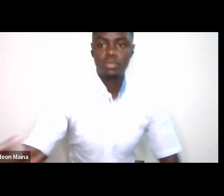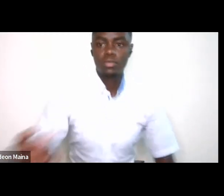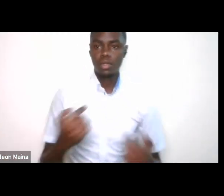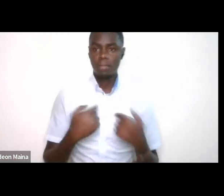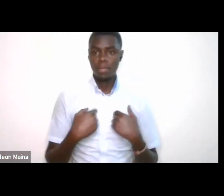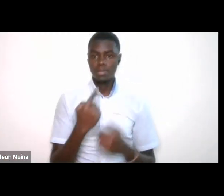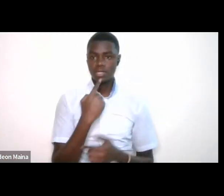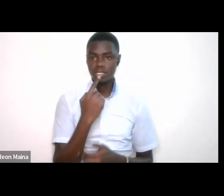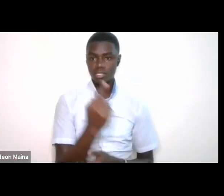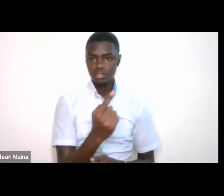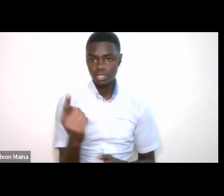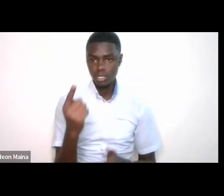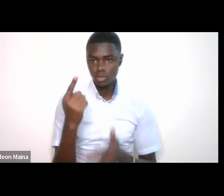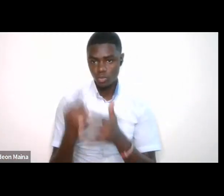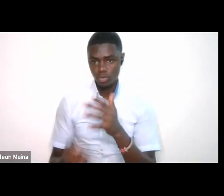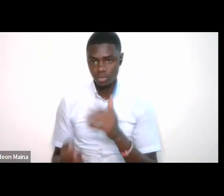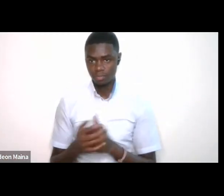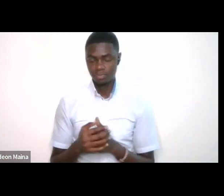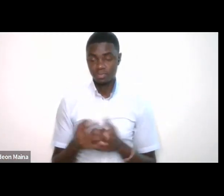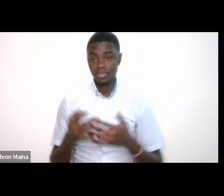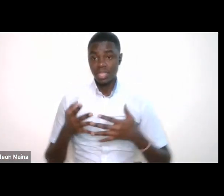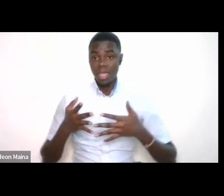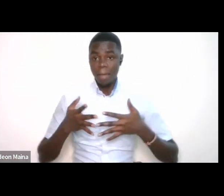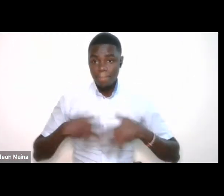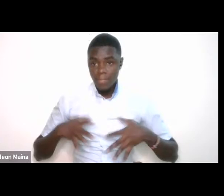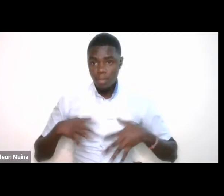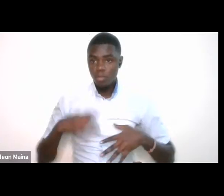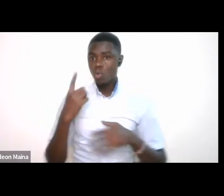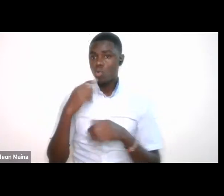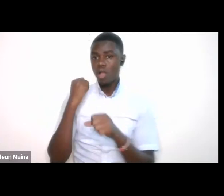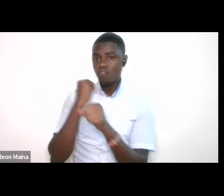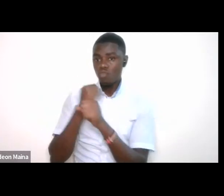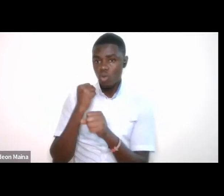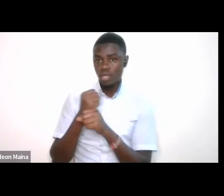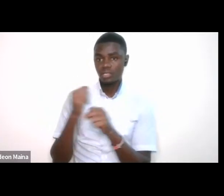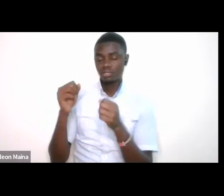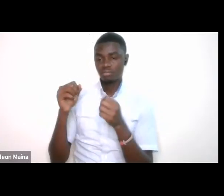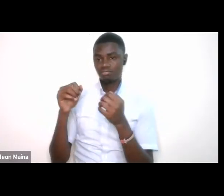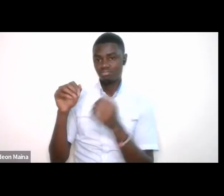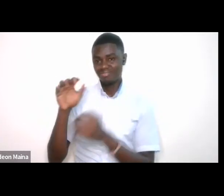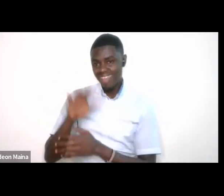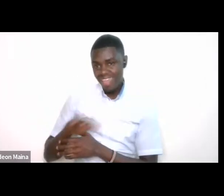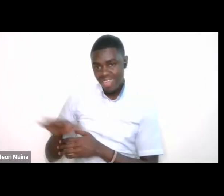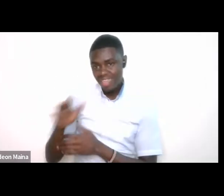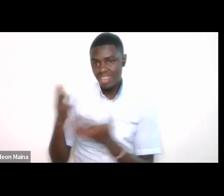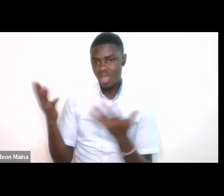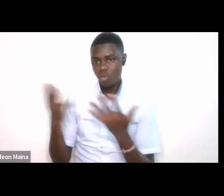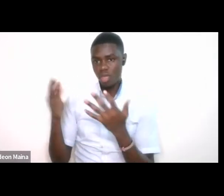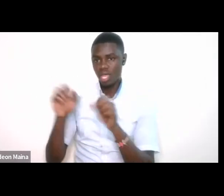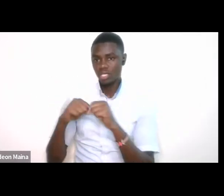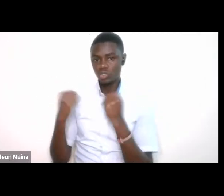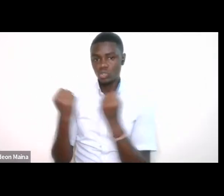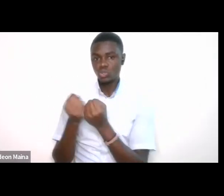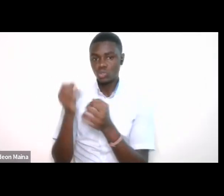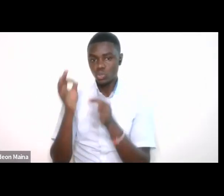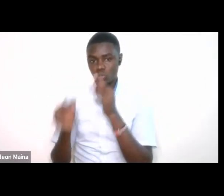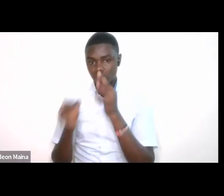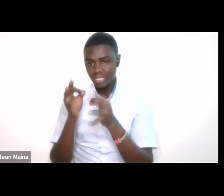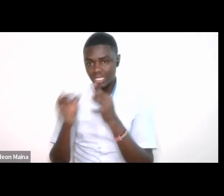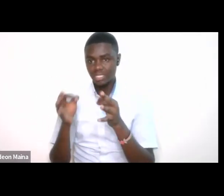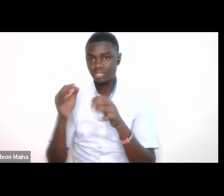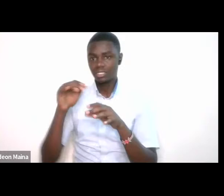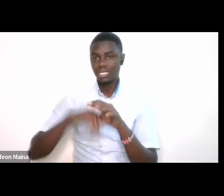that people who have worked in the area of social justice, such as Bowles and Gintis in the United